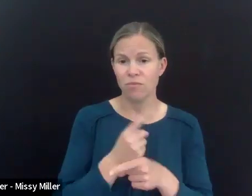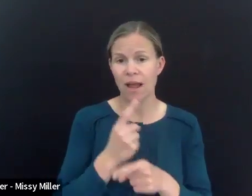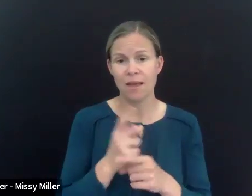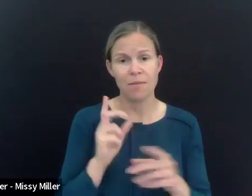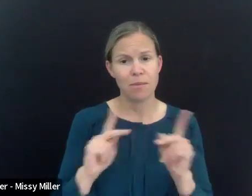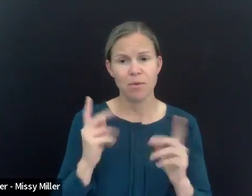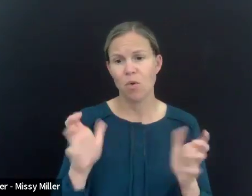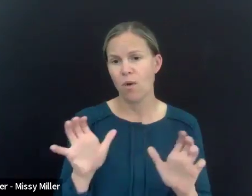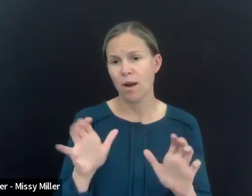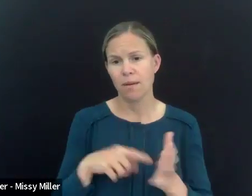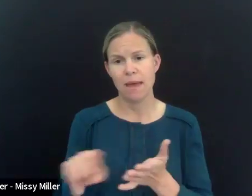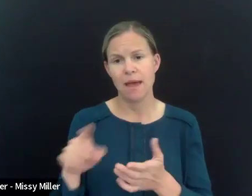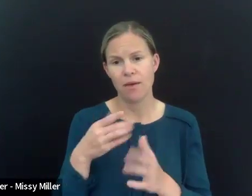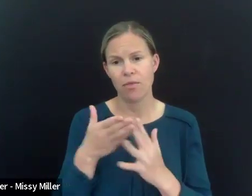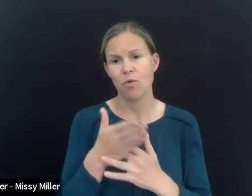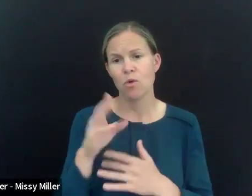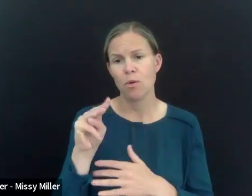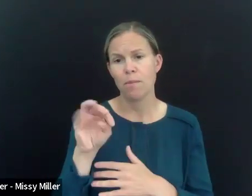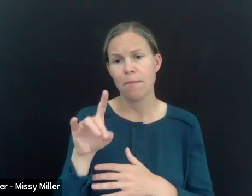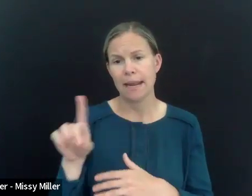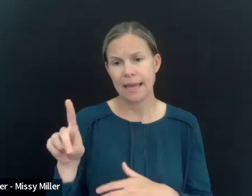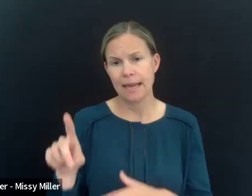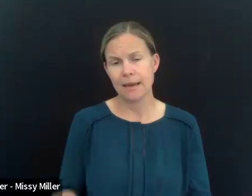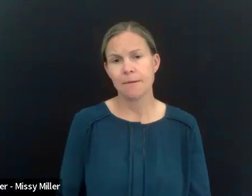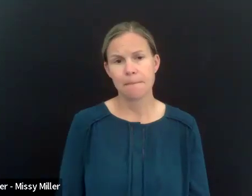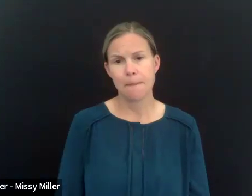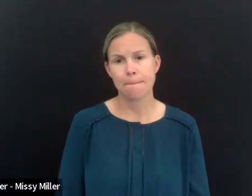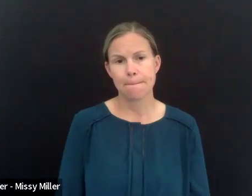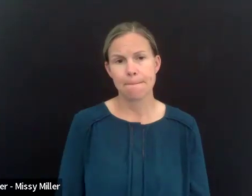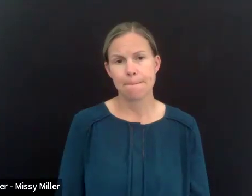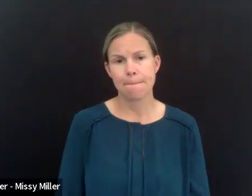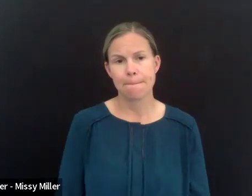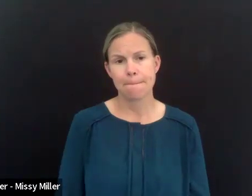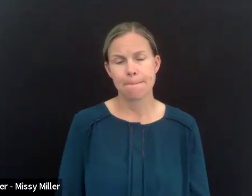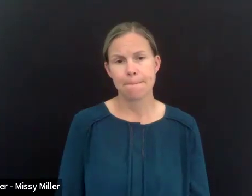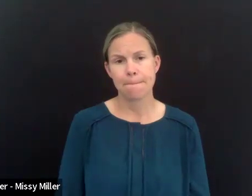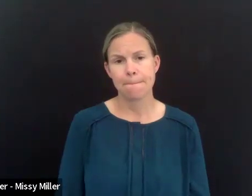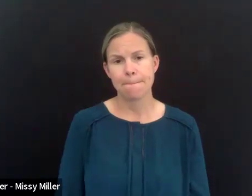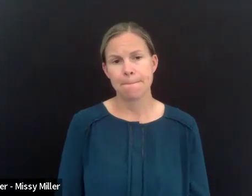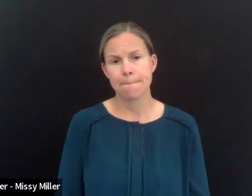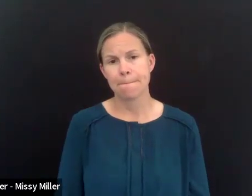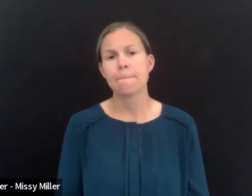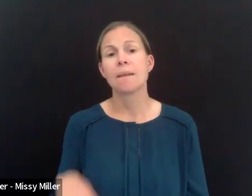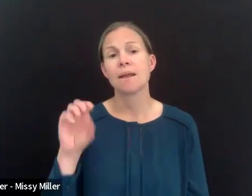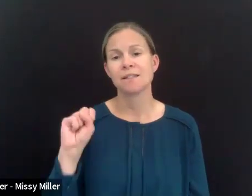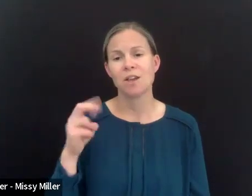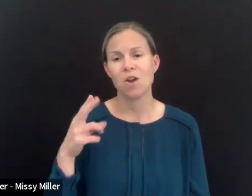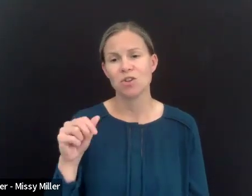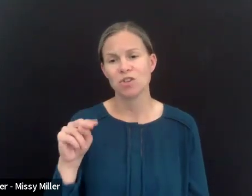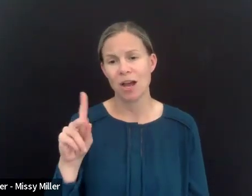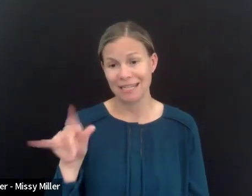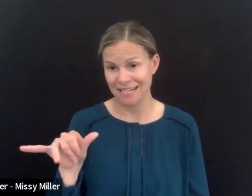other folks. Absolutely. So Shanti, we heard that you were graduating this week, which we